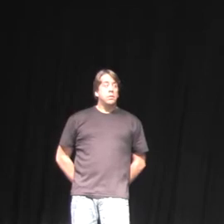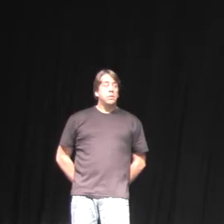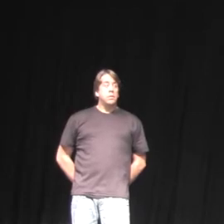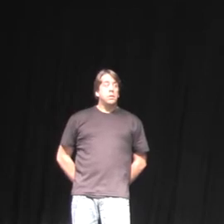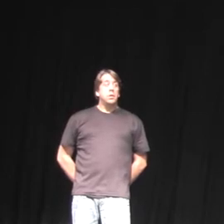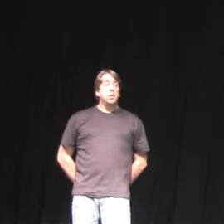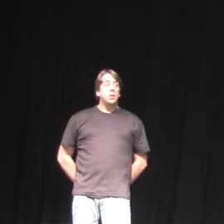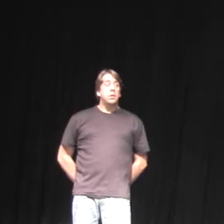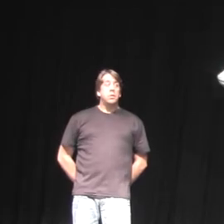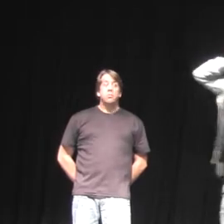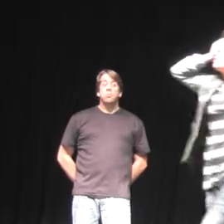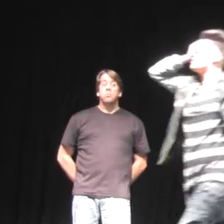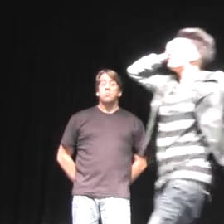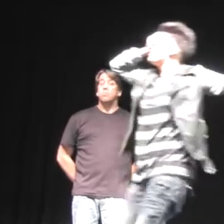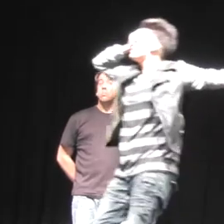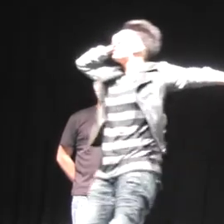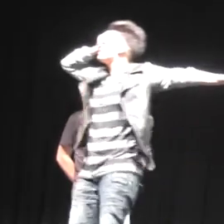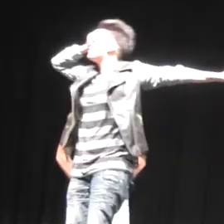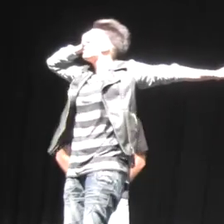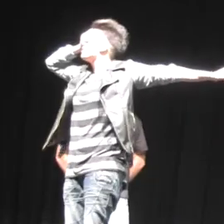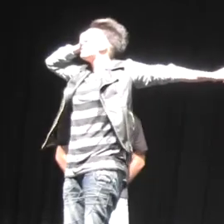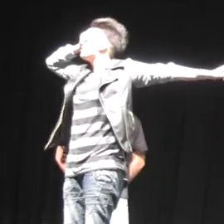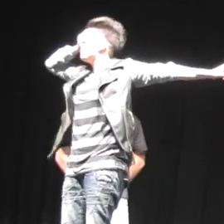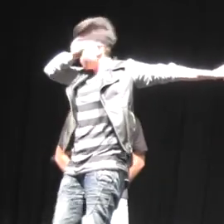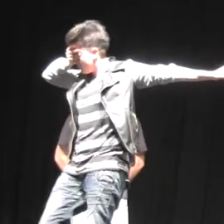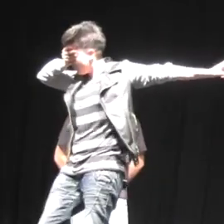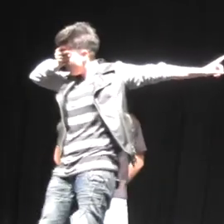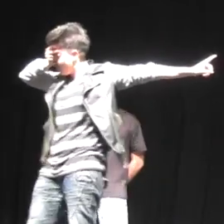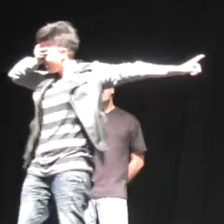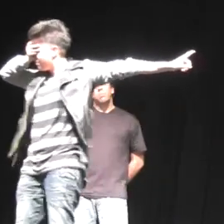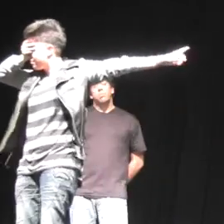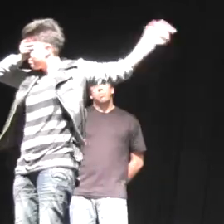Mom, and she goes like this.